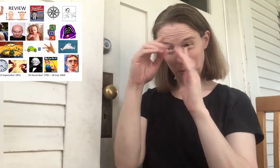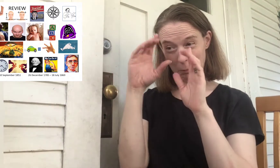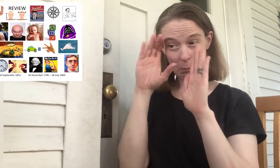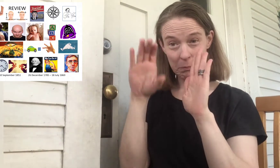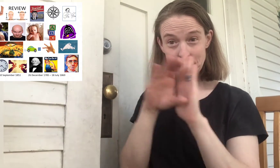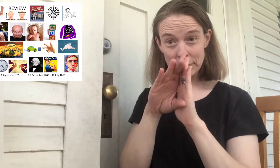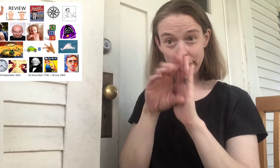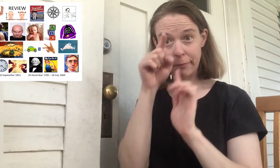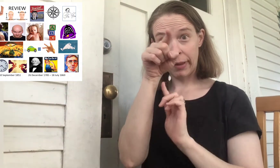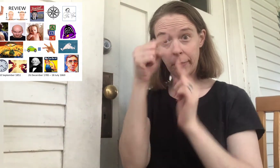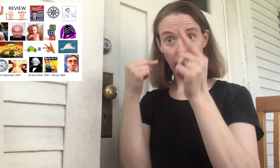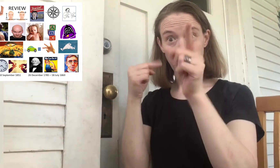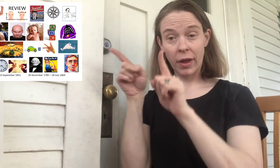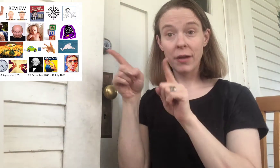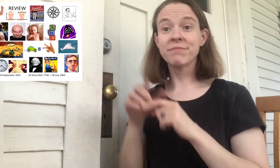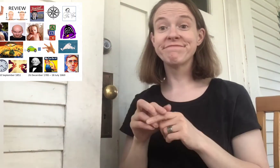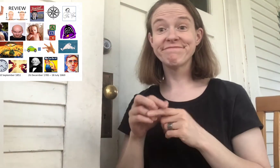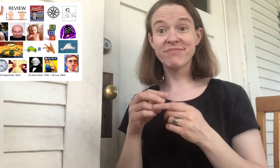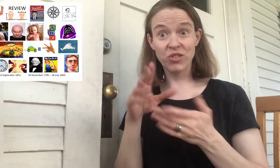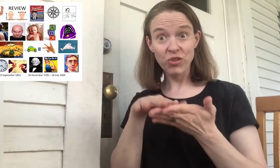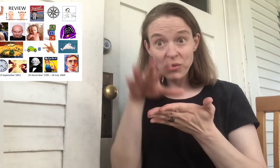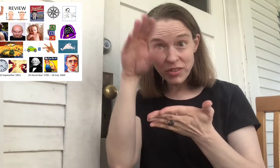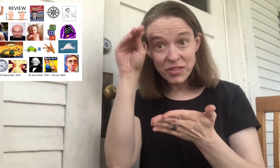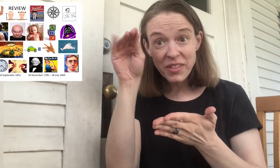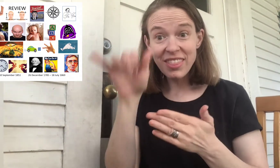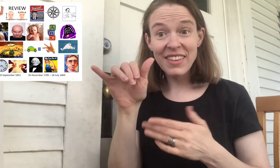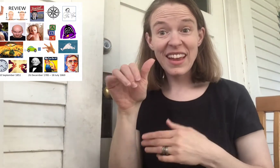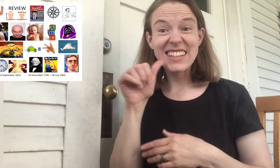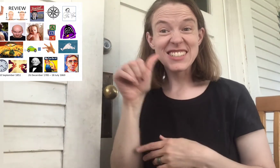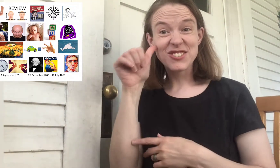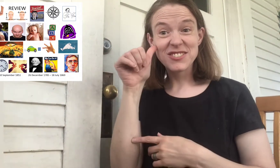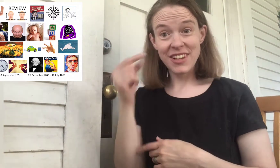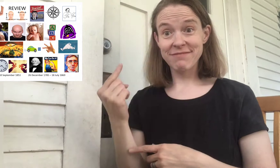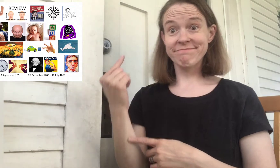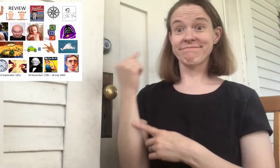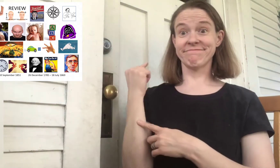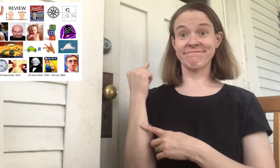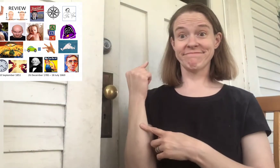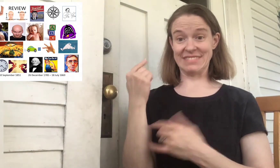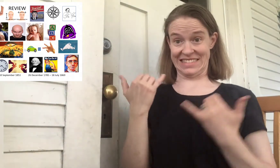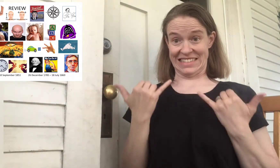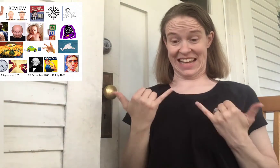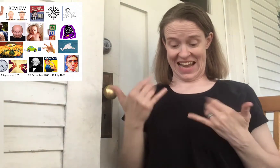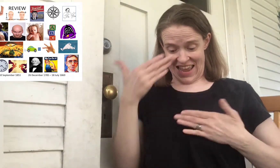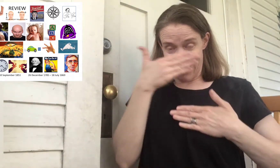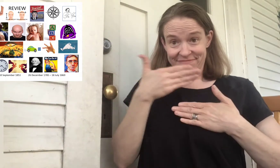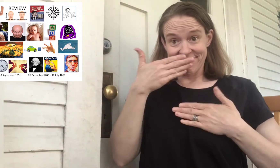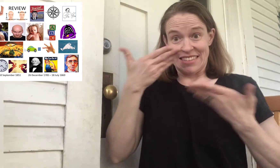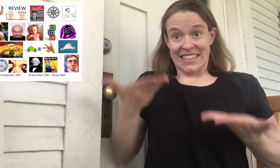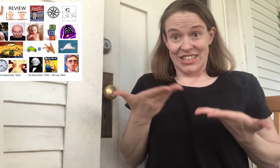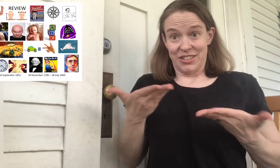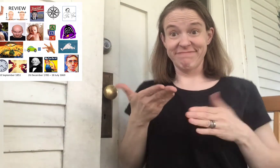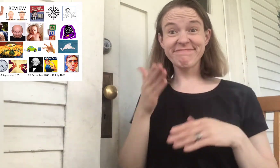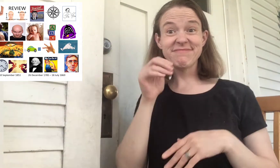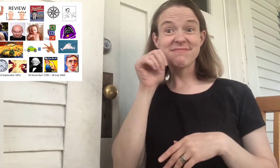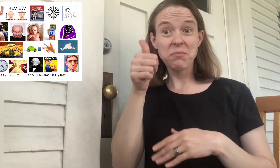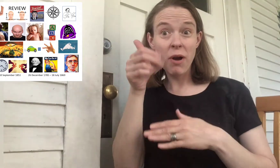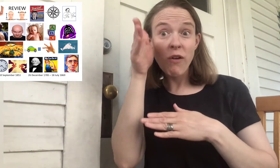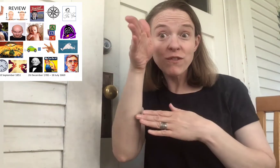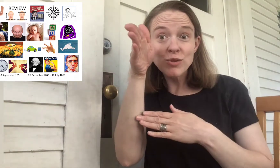in the top corner there, the picture with the arrows pointing back and forth. You've learned that yesterday is behind us, the present is right here in